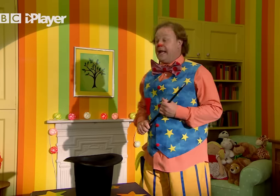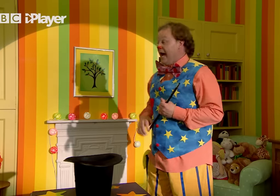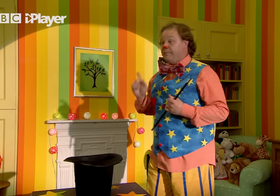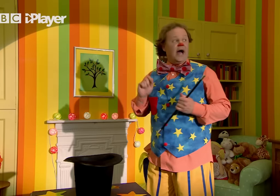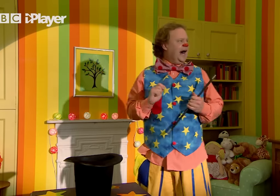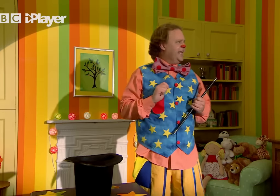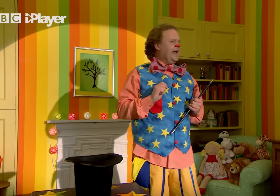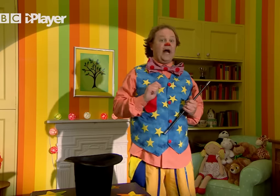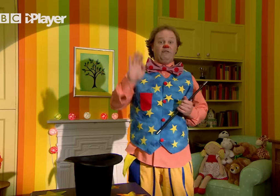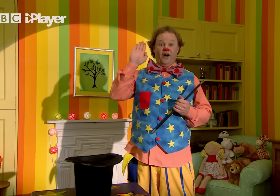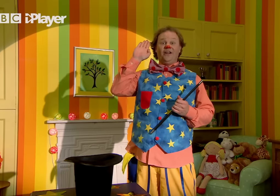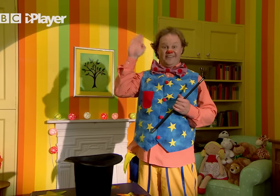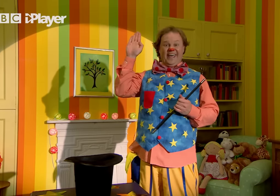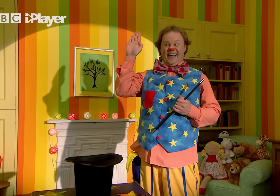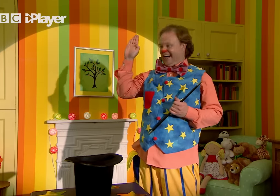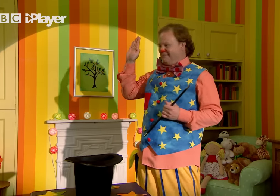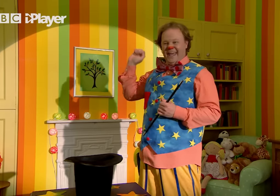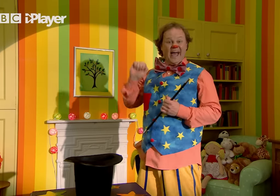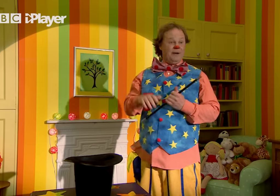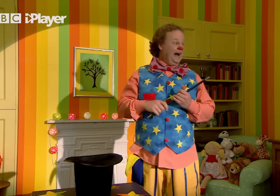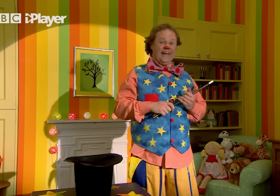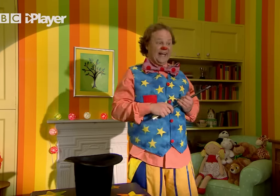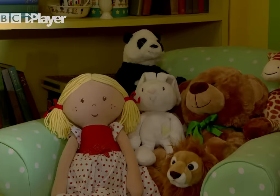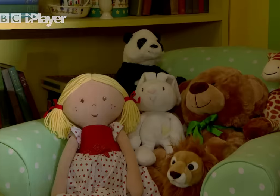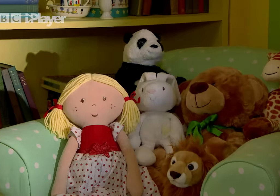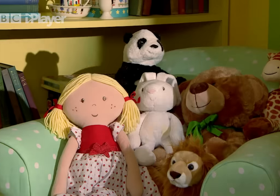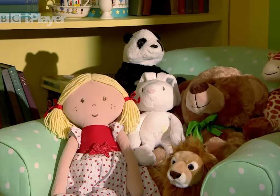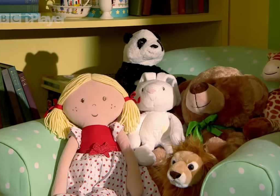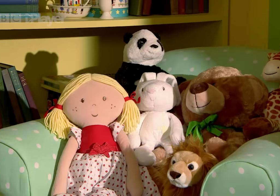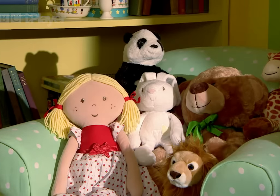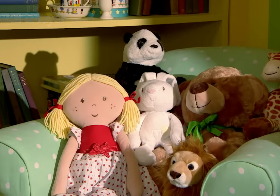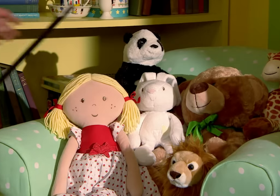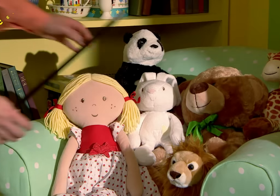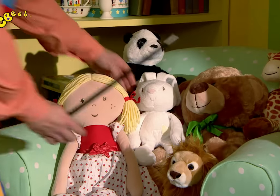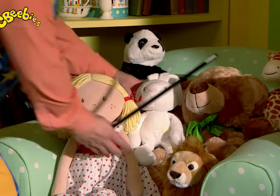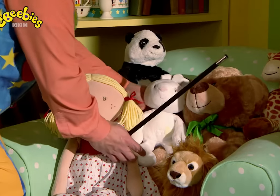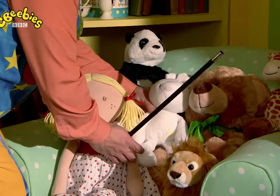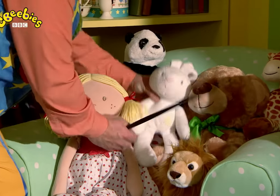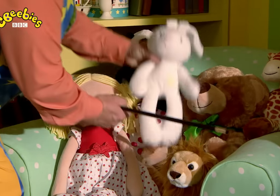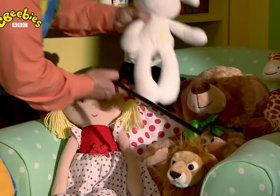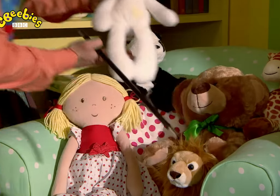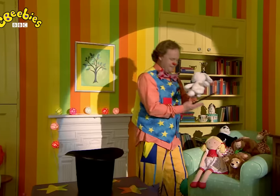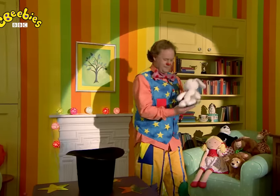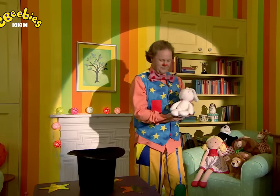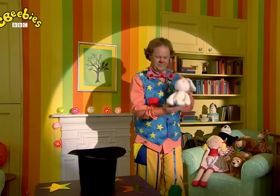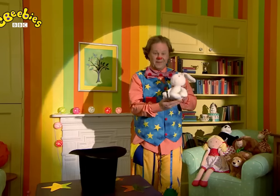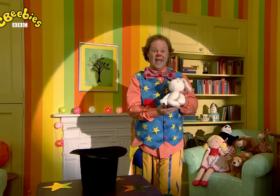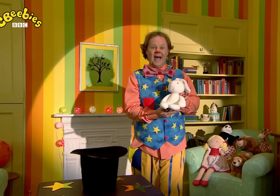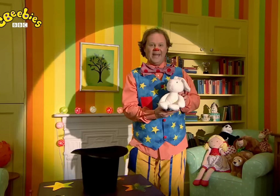Now, I need a volunteer. Anyone? A rabbit. Perfect. And now